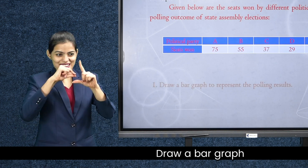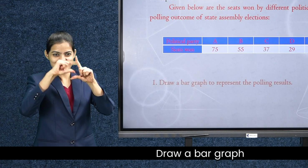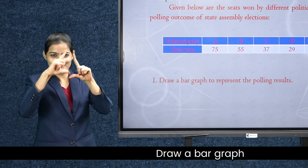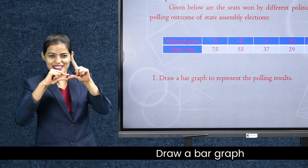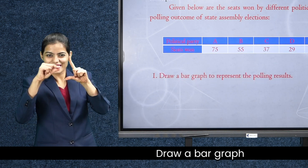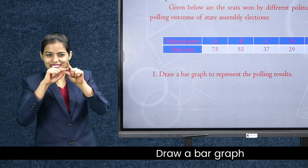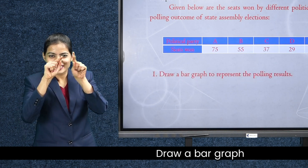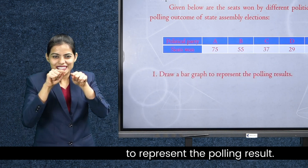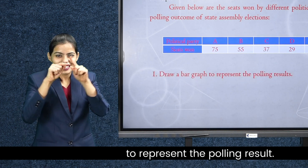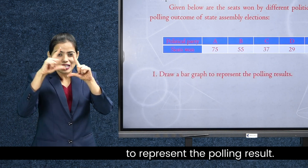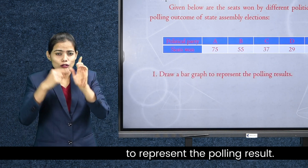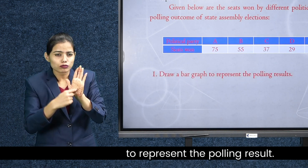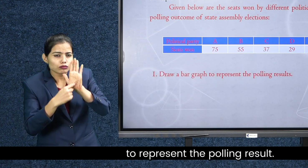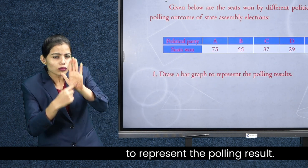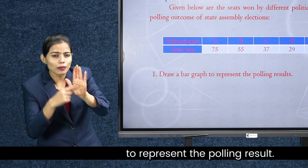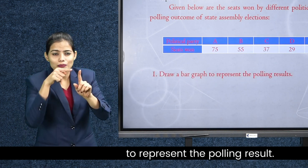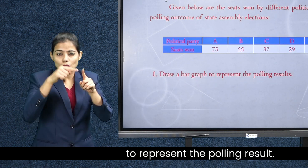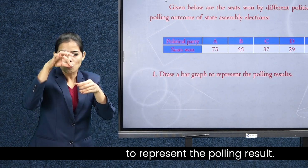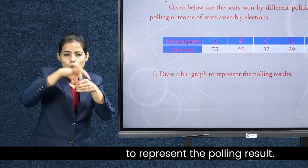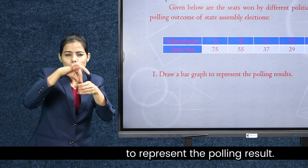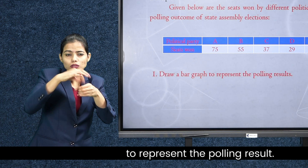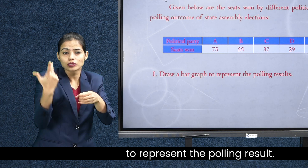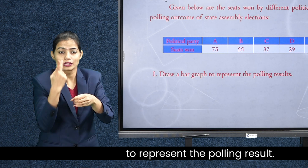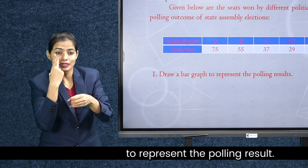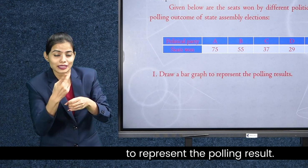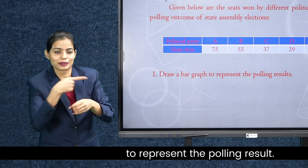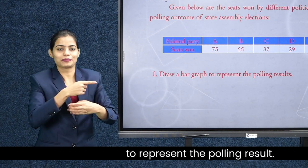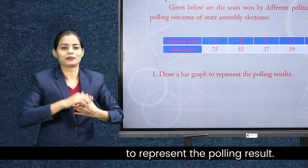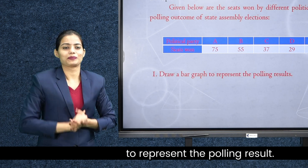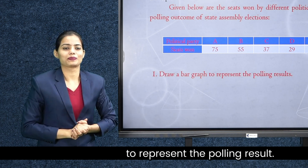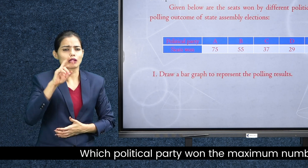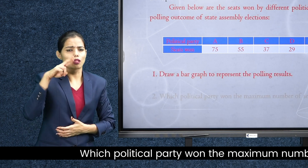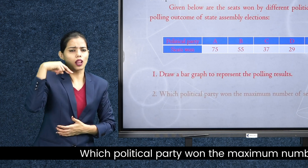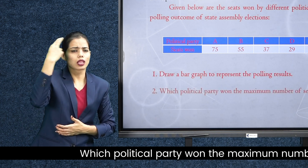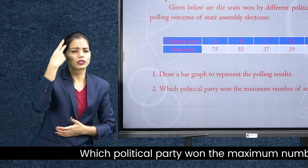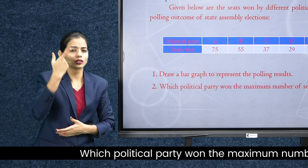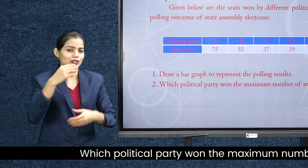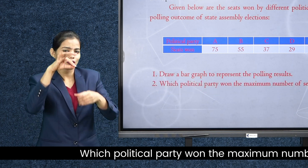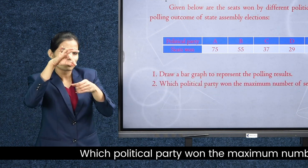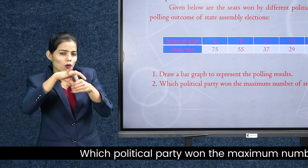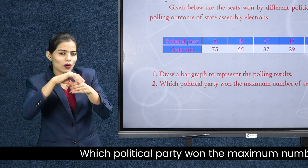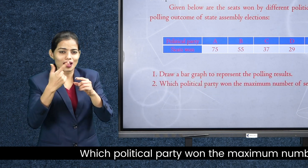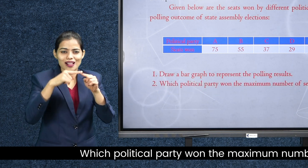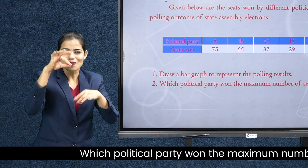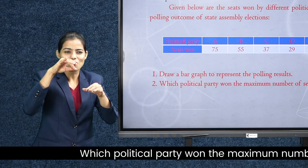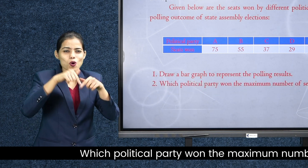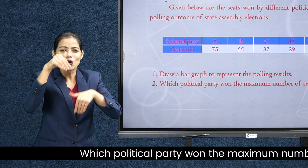Draw a bar graph to represent the polling results. Which political party won the maximum number